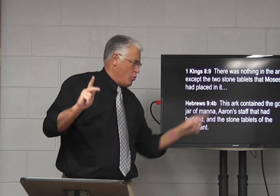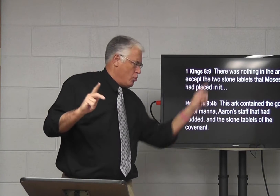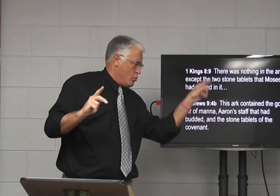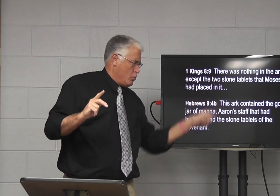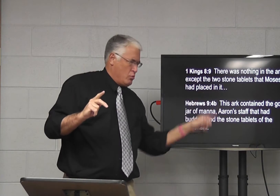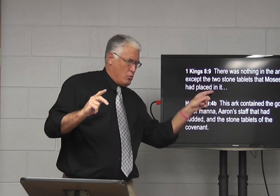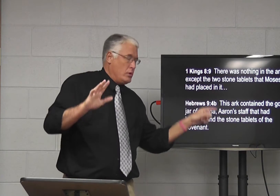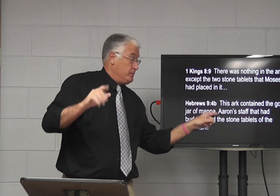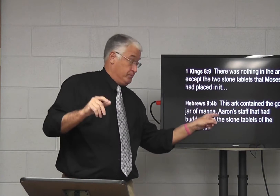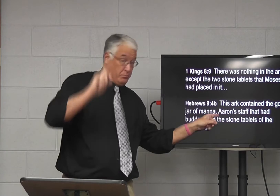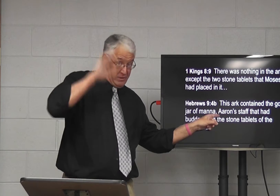in the ark?